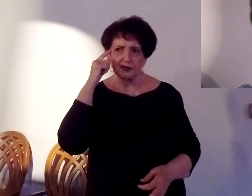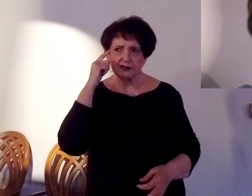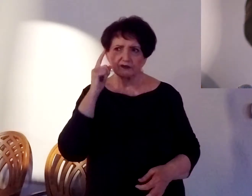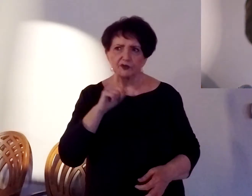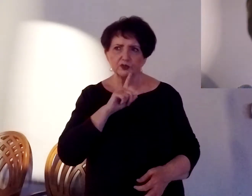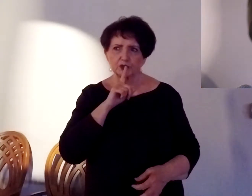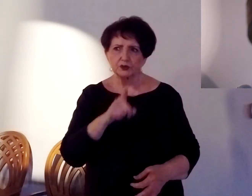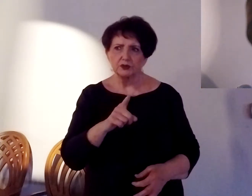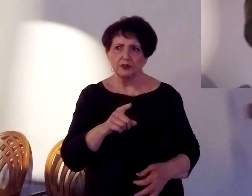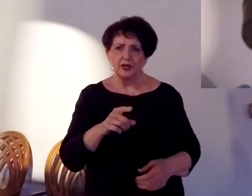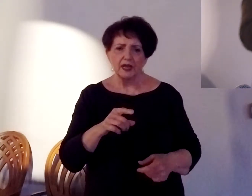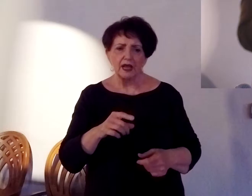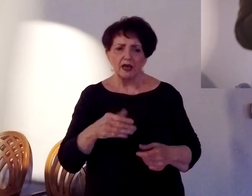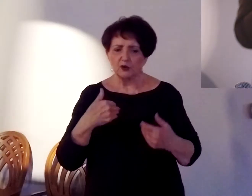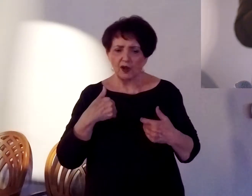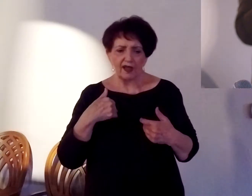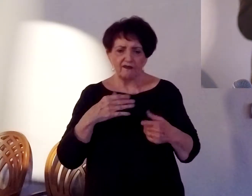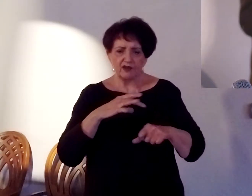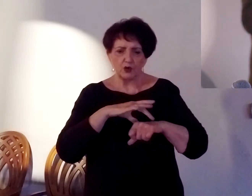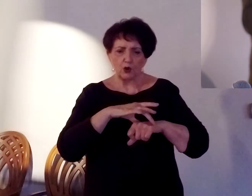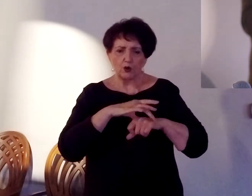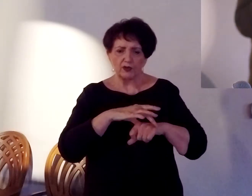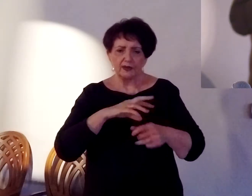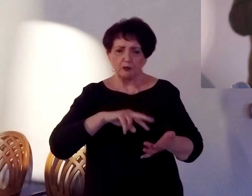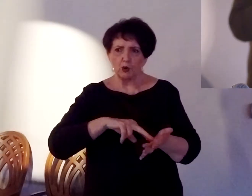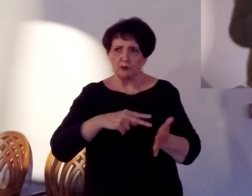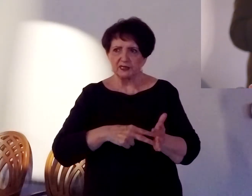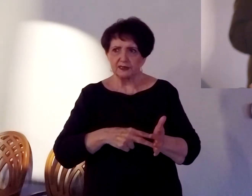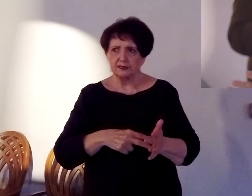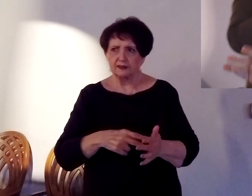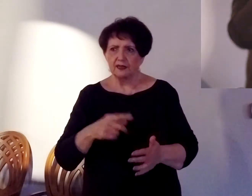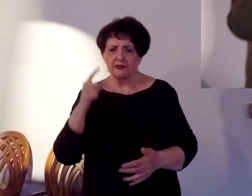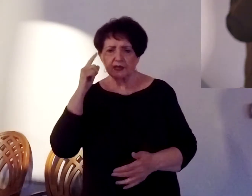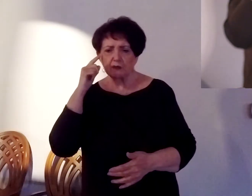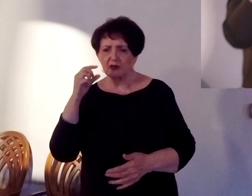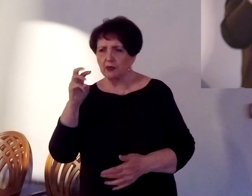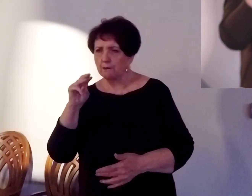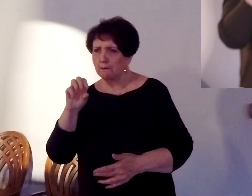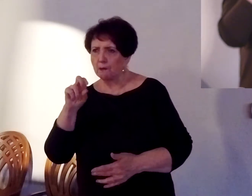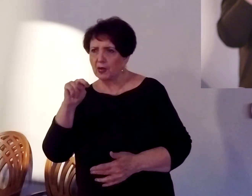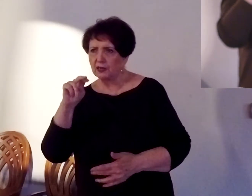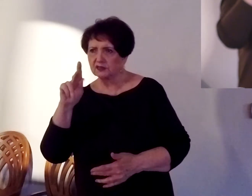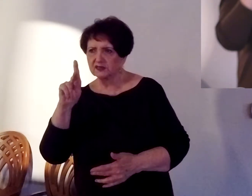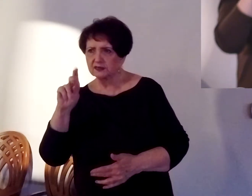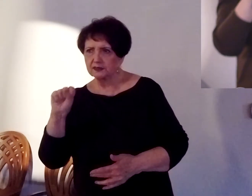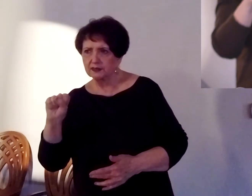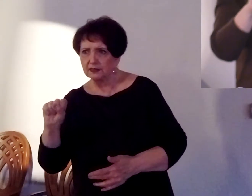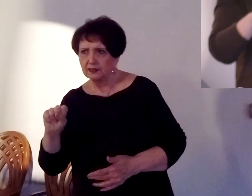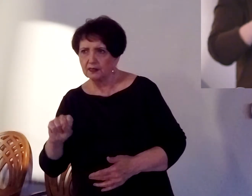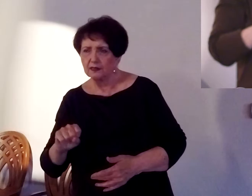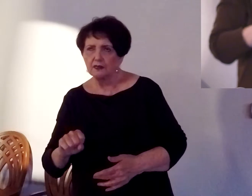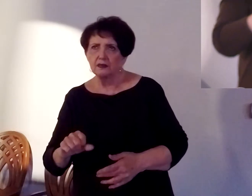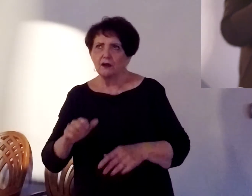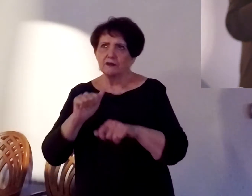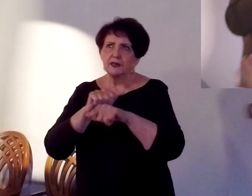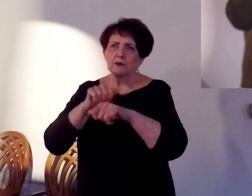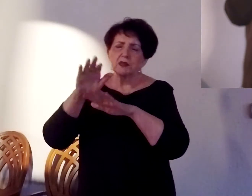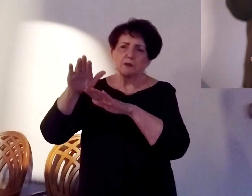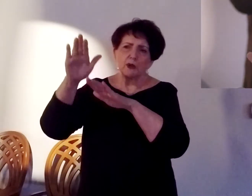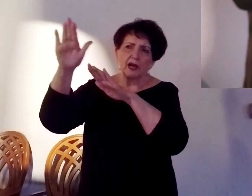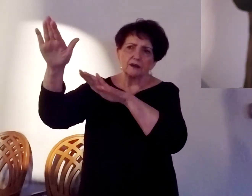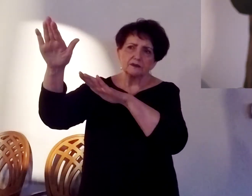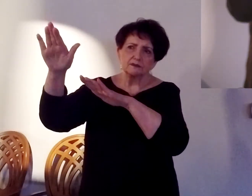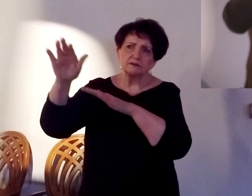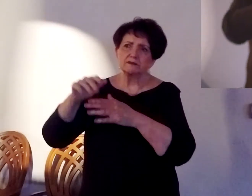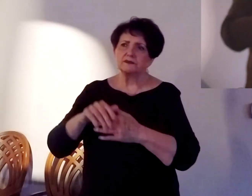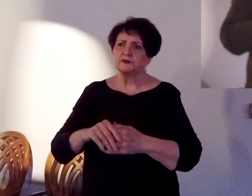earthly purpose? And I think about the monks off in Nepal, way up on a hill. They're just gardening